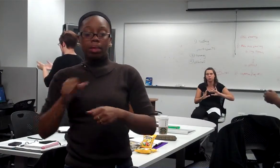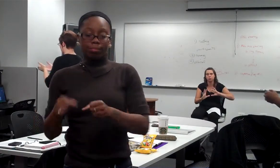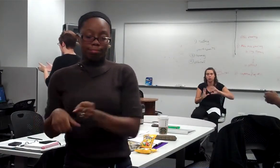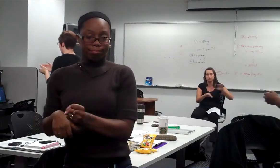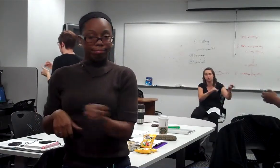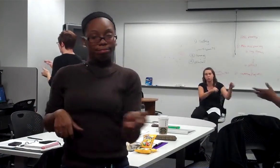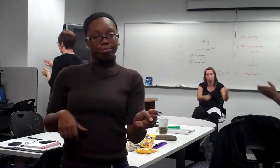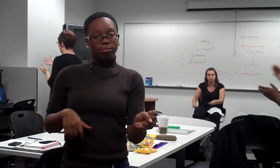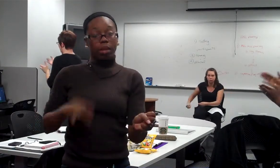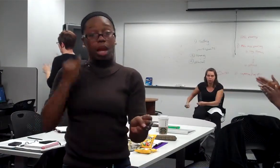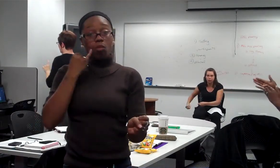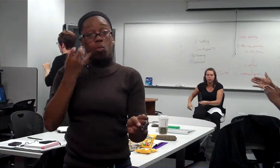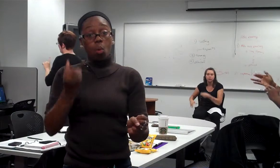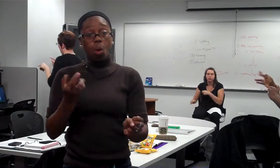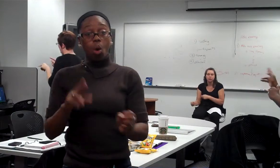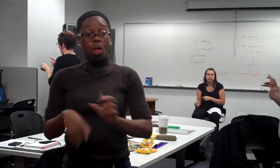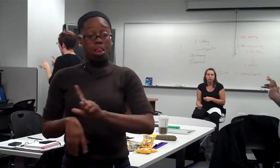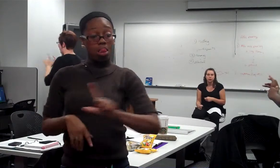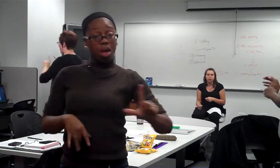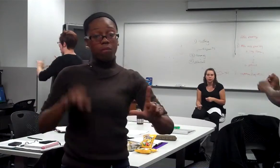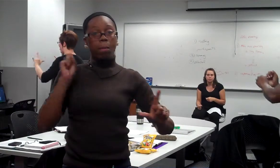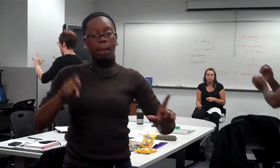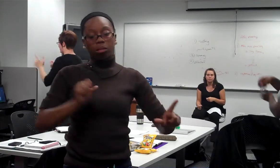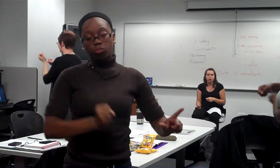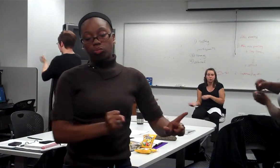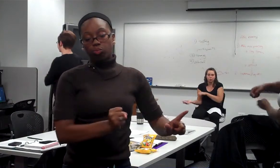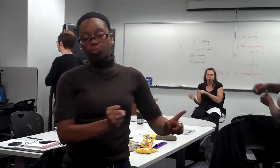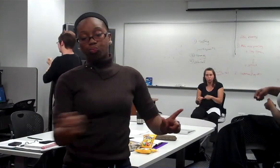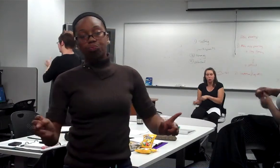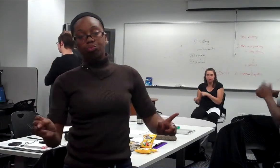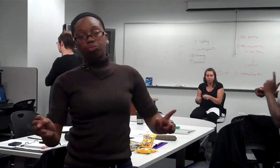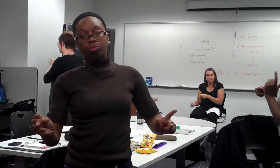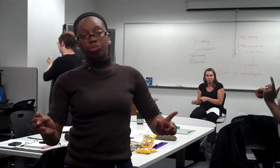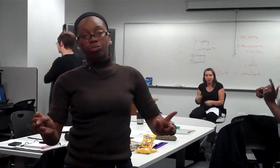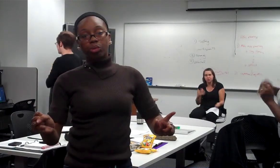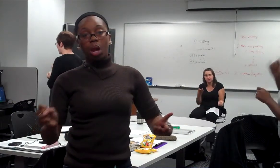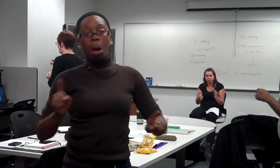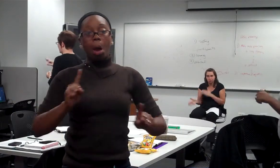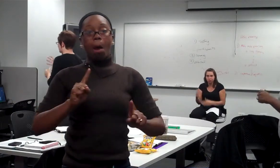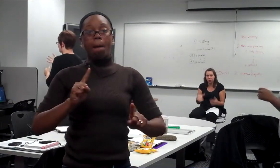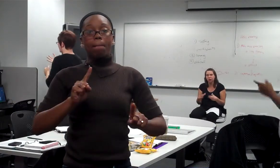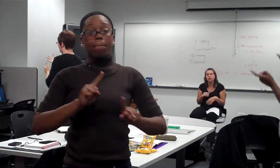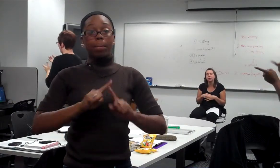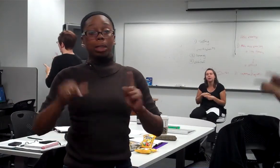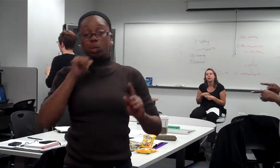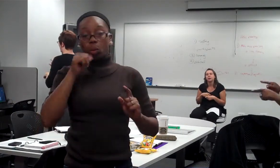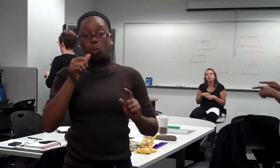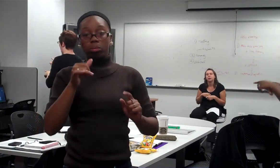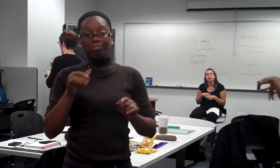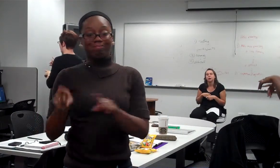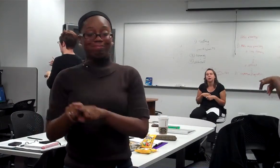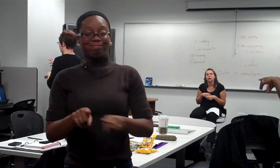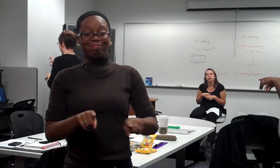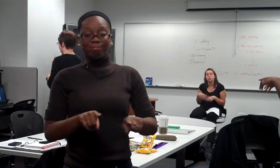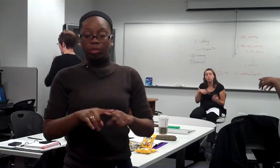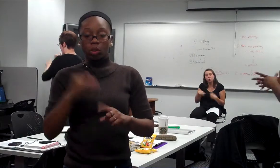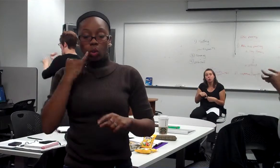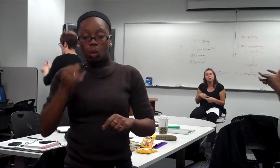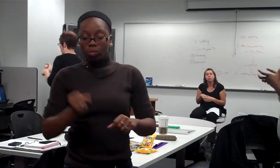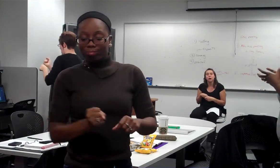boat left, you row on the right. And don't row on the same side, because you turn it in a circle. And